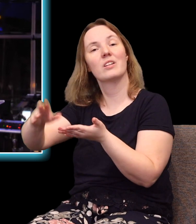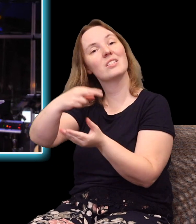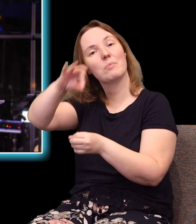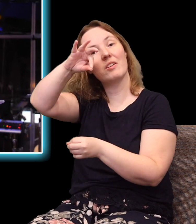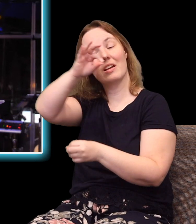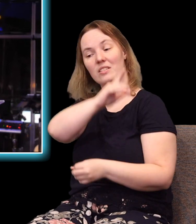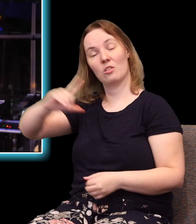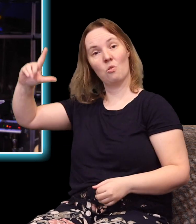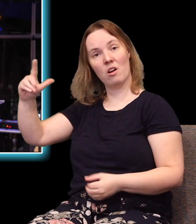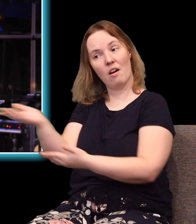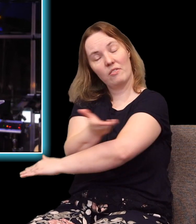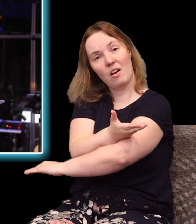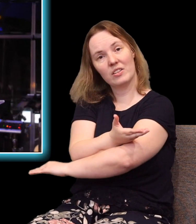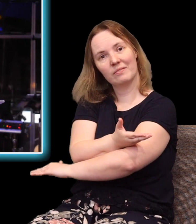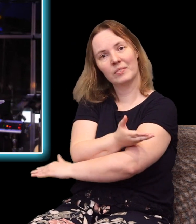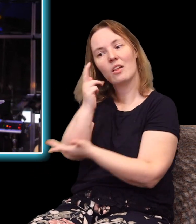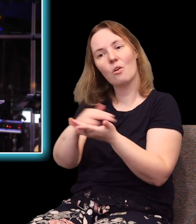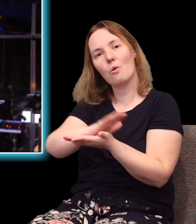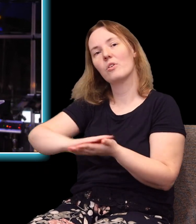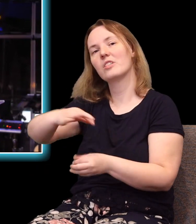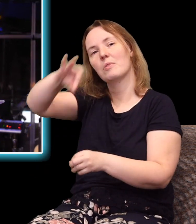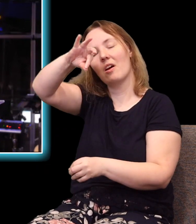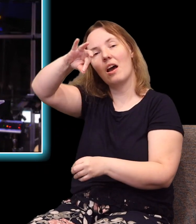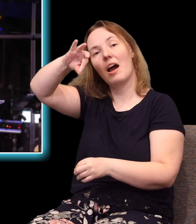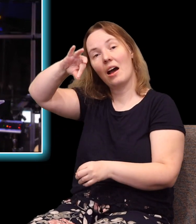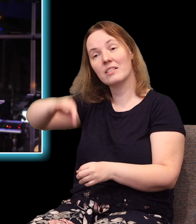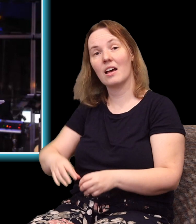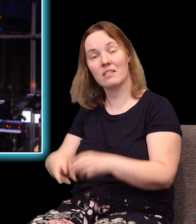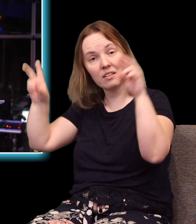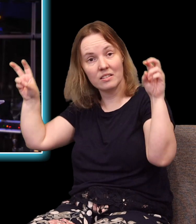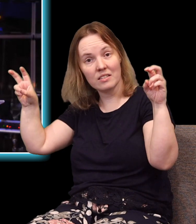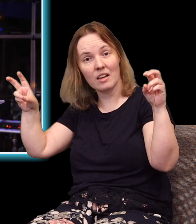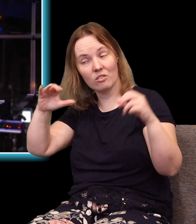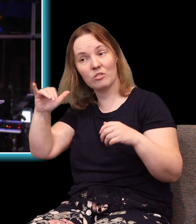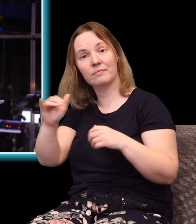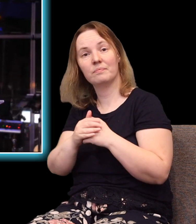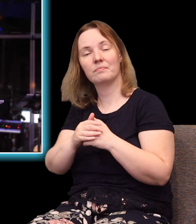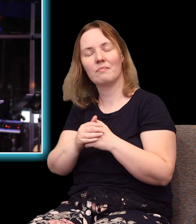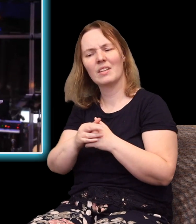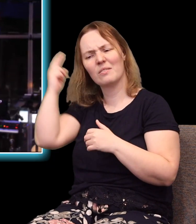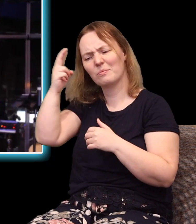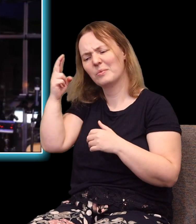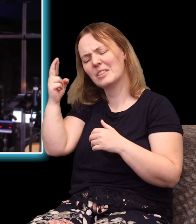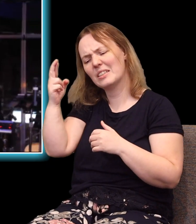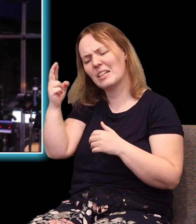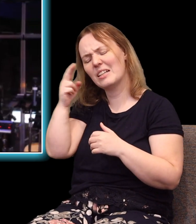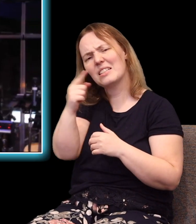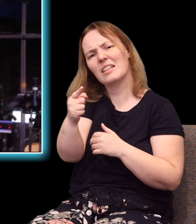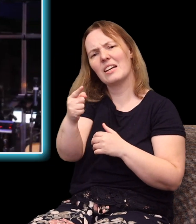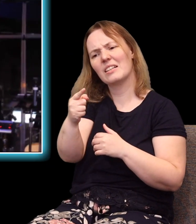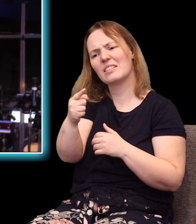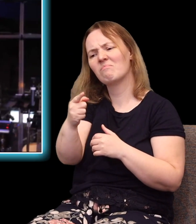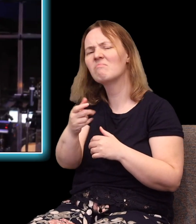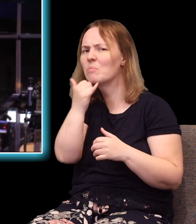Lord of the harvest. So the Holy Spirit has that title as well in a different context. And the reason I point that out is because a very